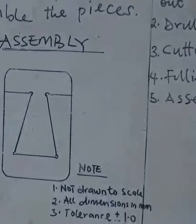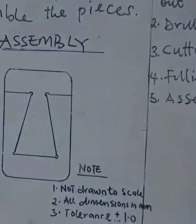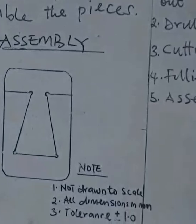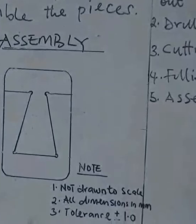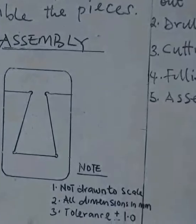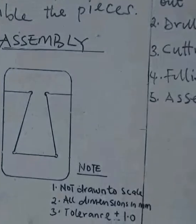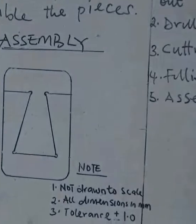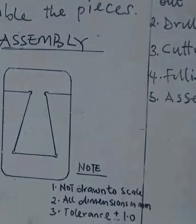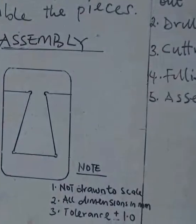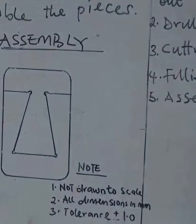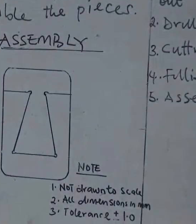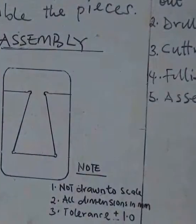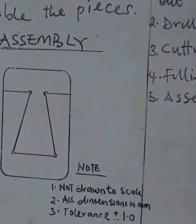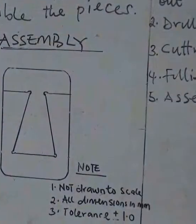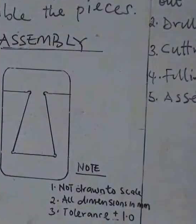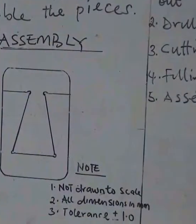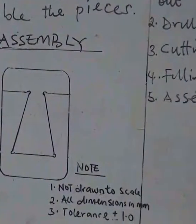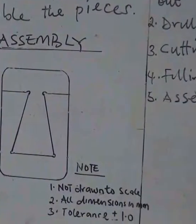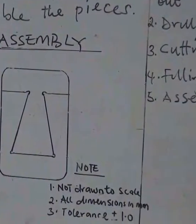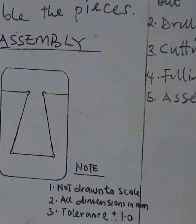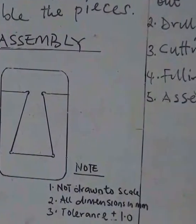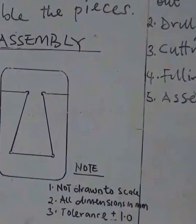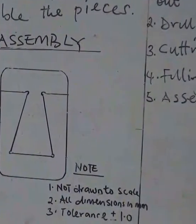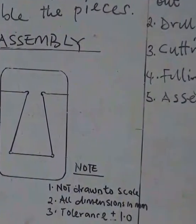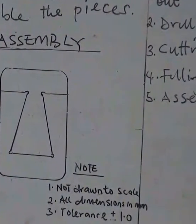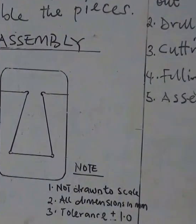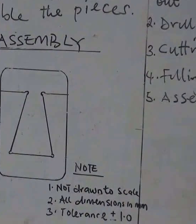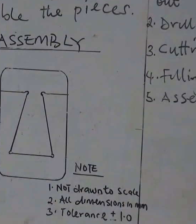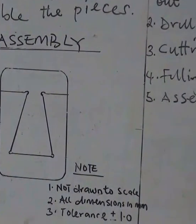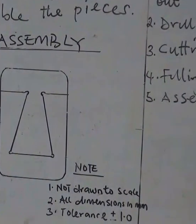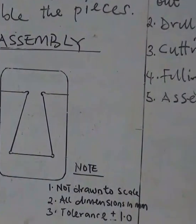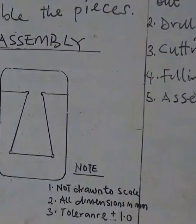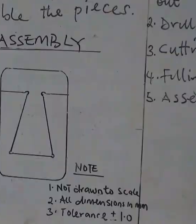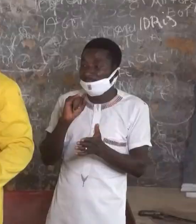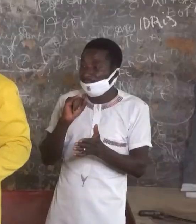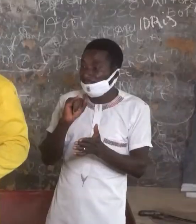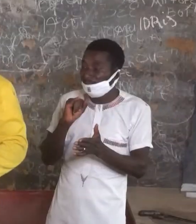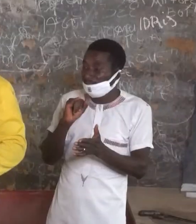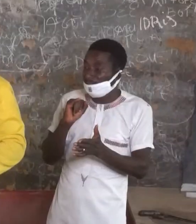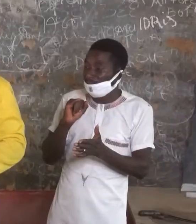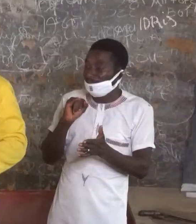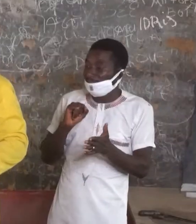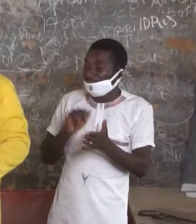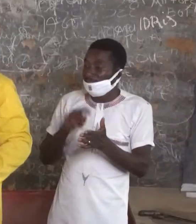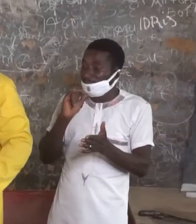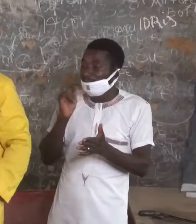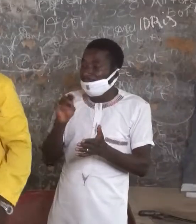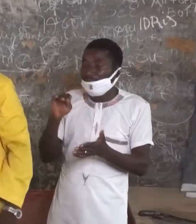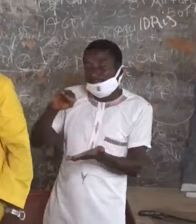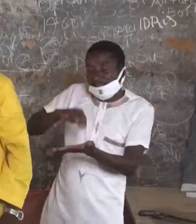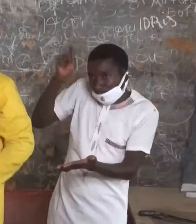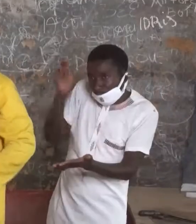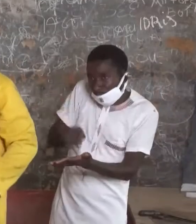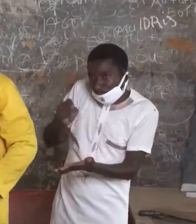having a center for the two relief holes of 3 millimeter diameter. This is the center